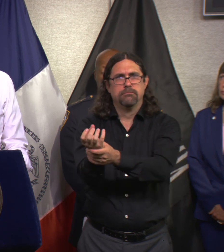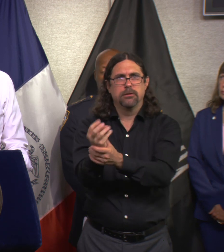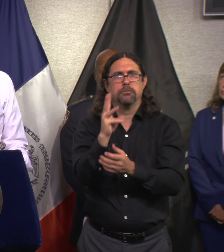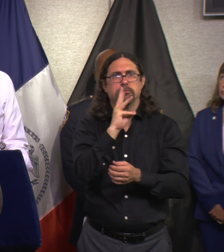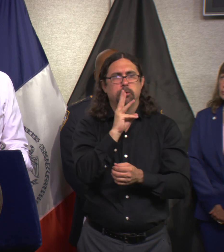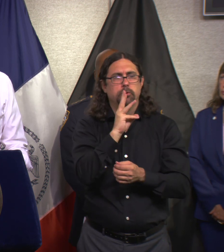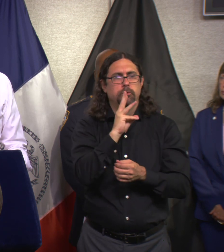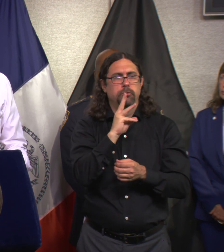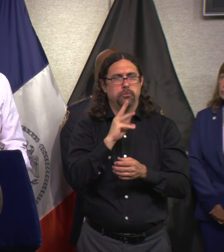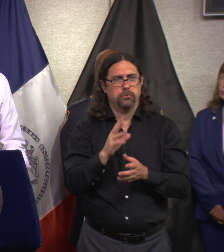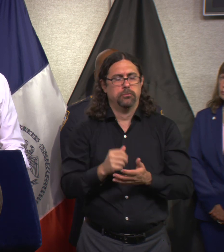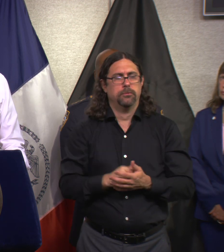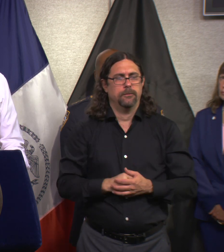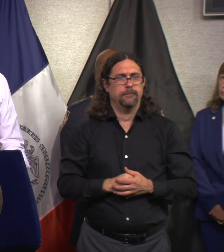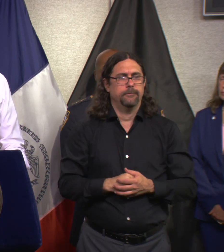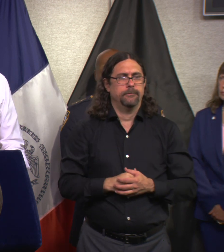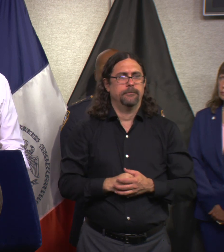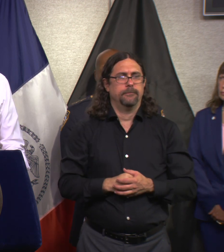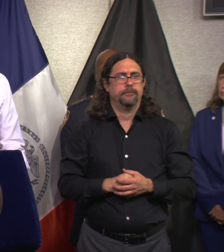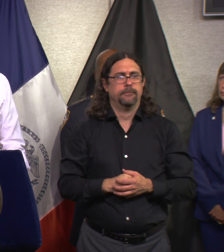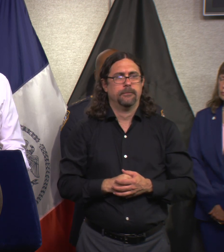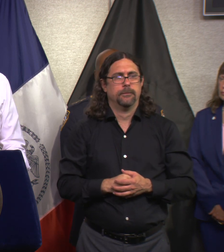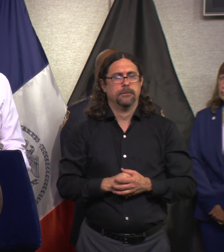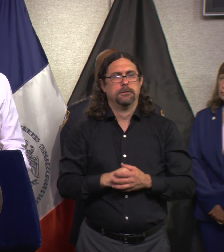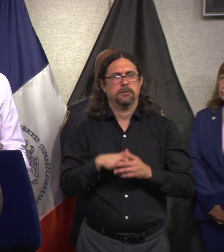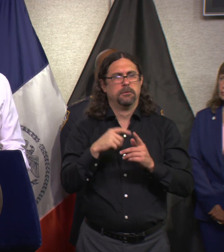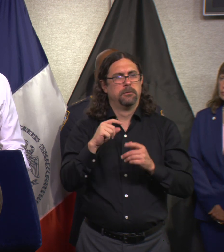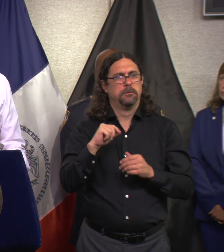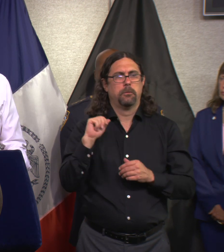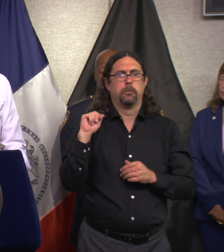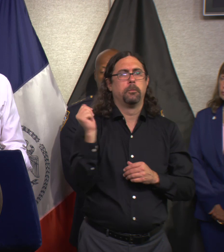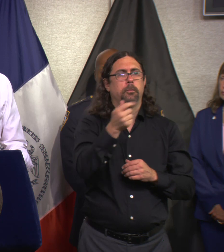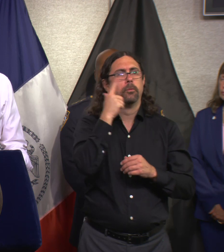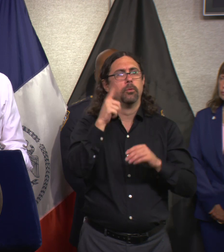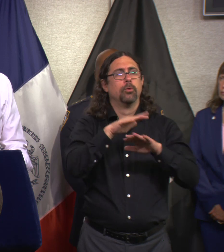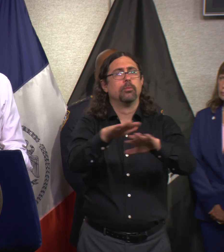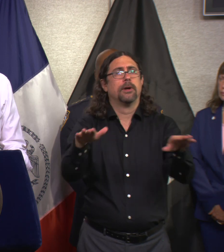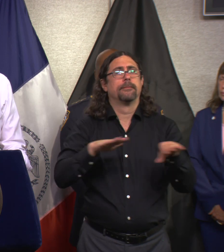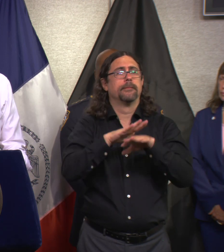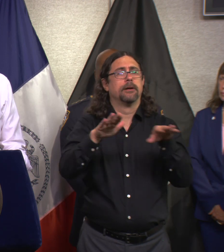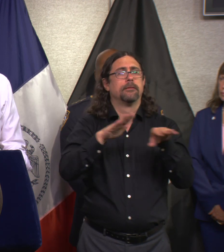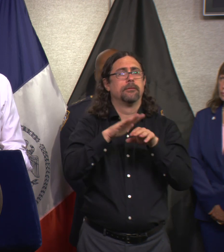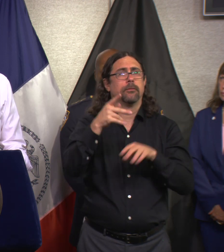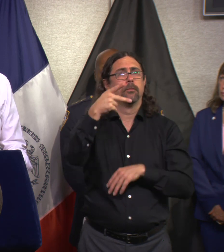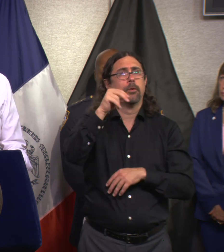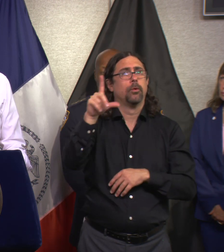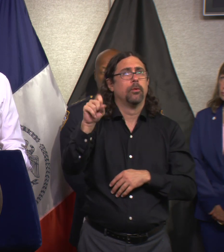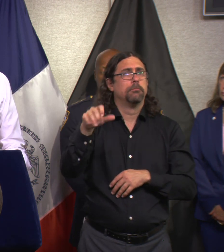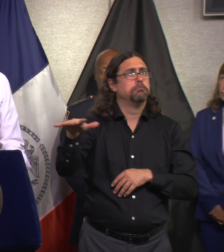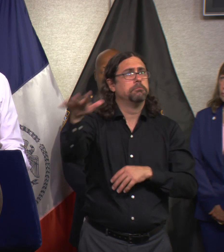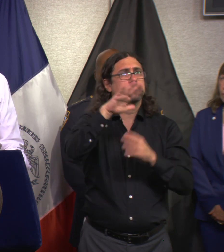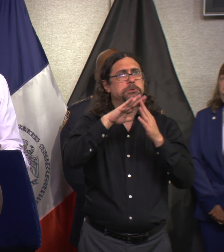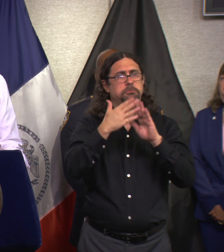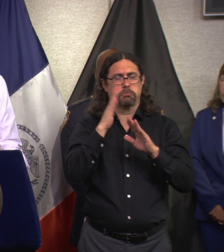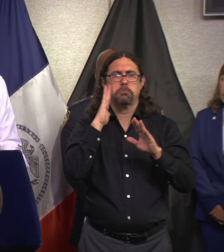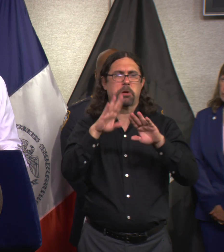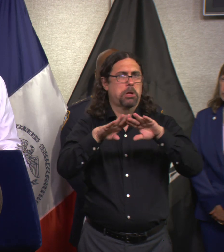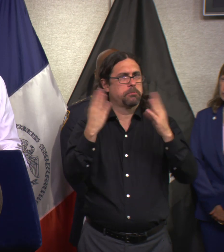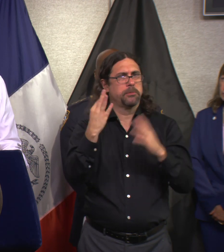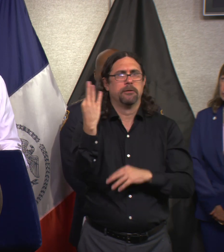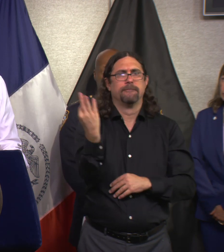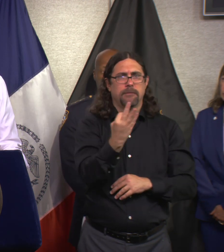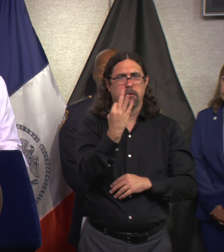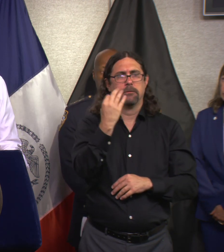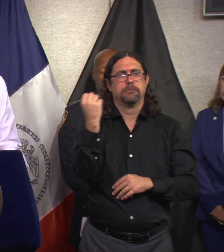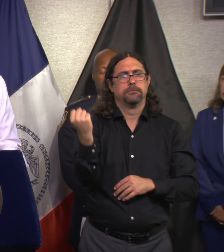Sunday up to 8 p.m. each day. I want to stress, and I'm saying this as a parent myself, never leave your children